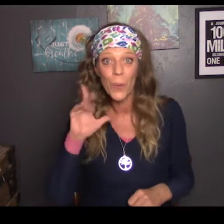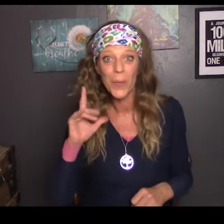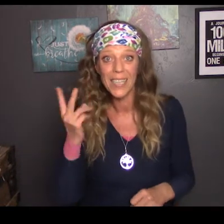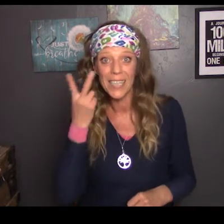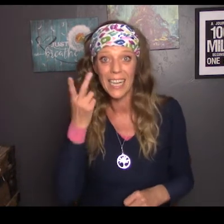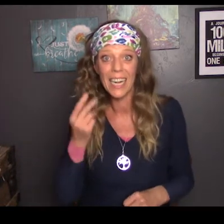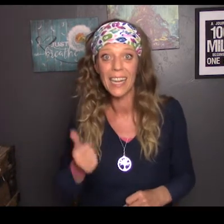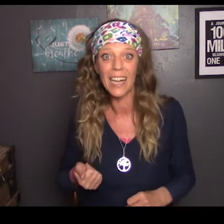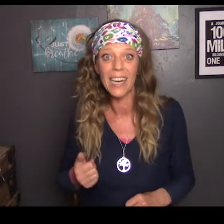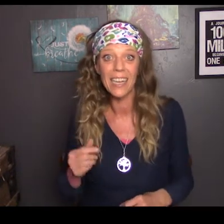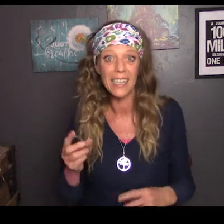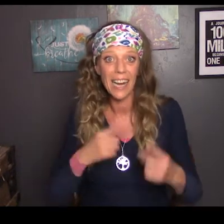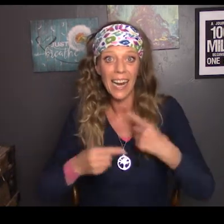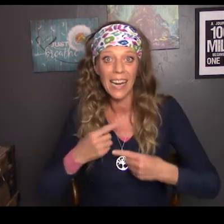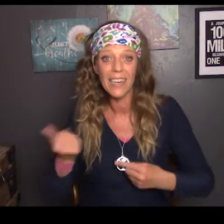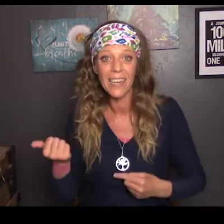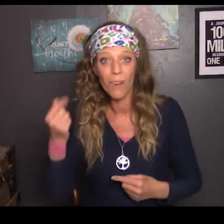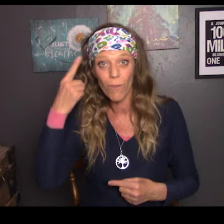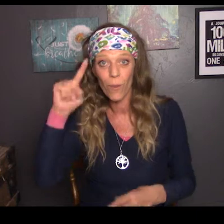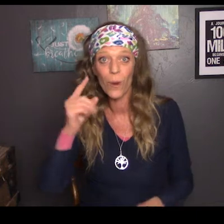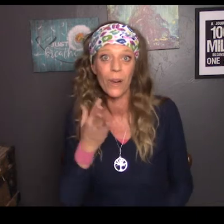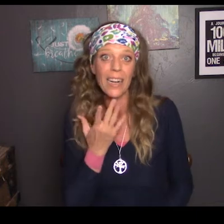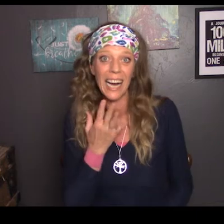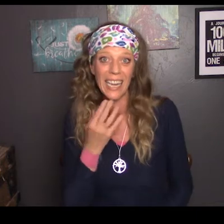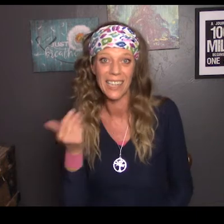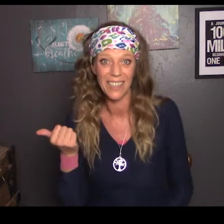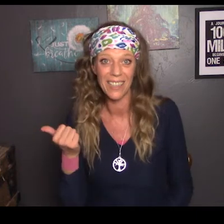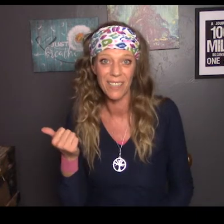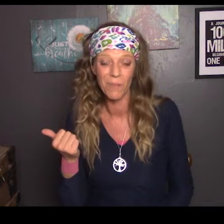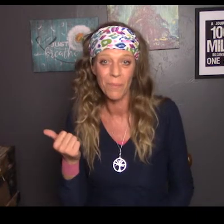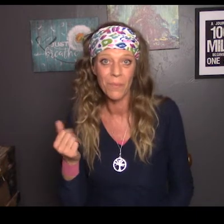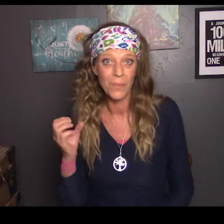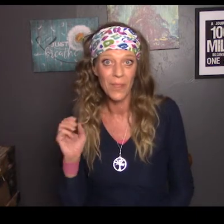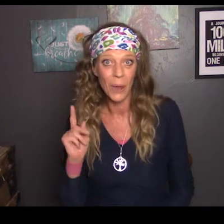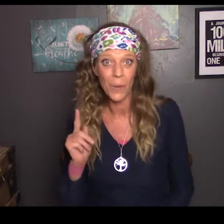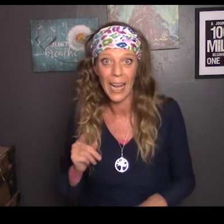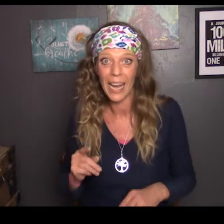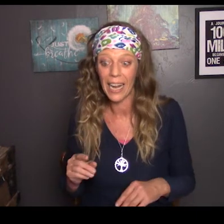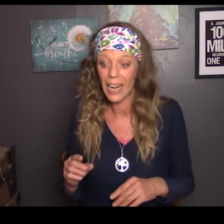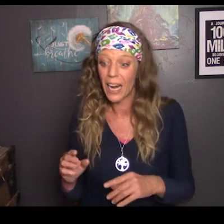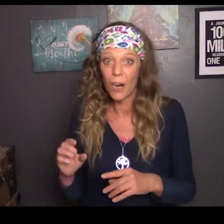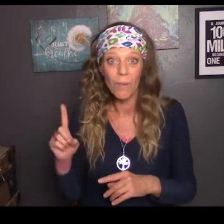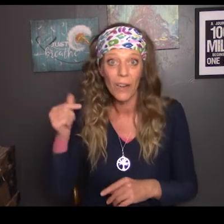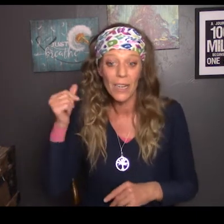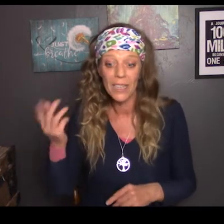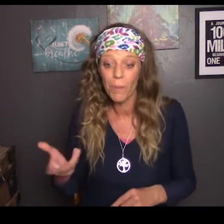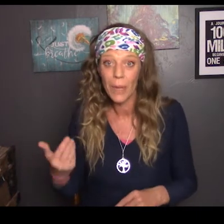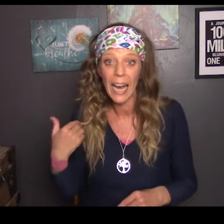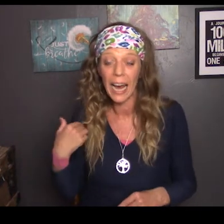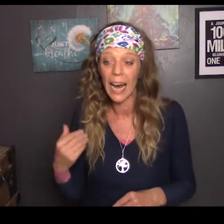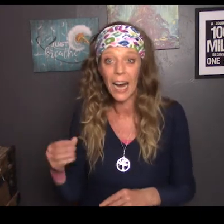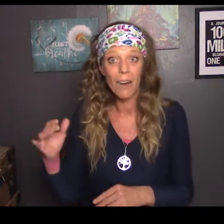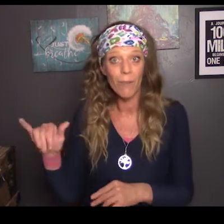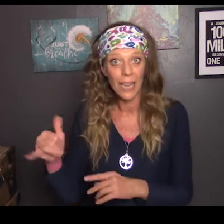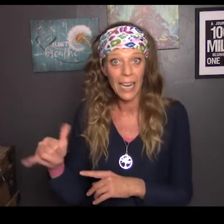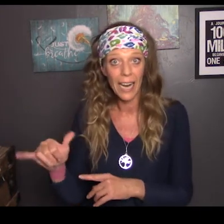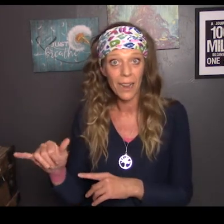will see the signs for colors. Okay, first we have